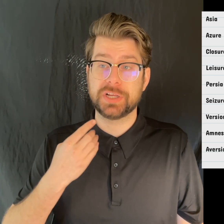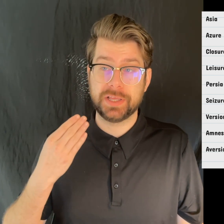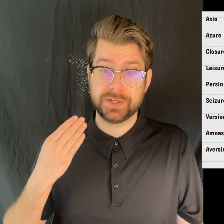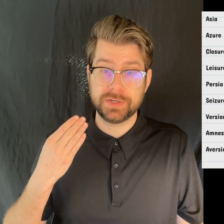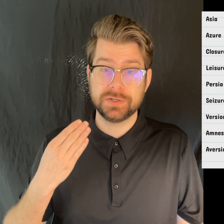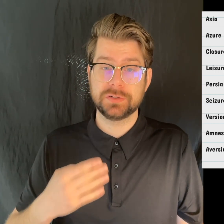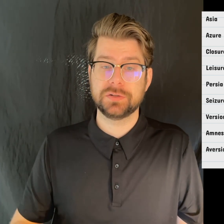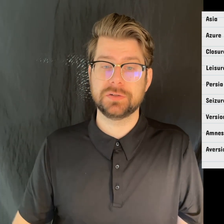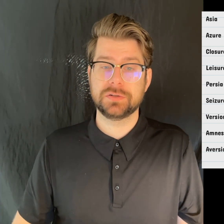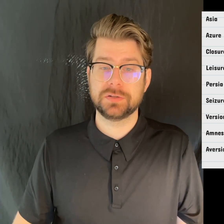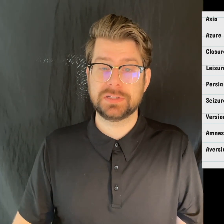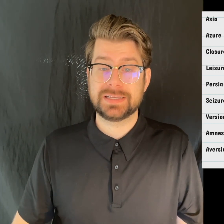corrosion,